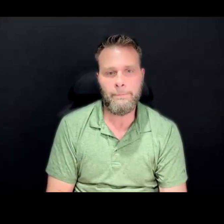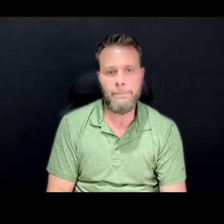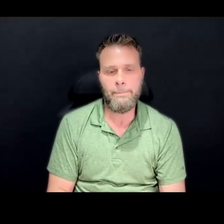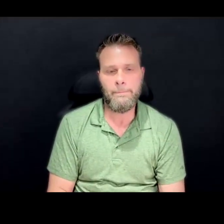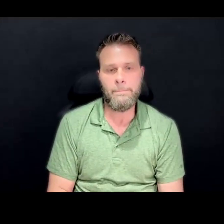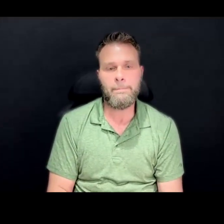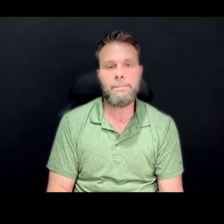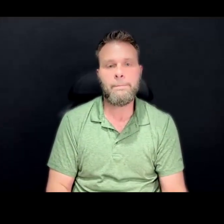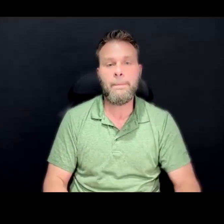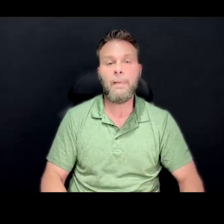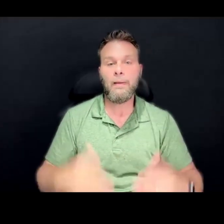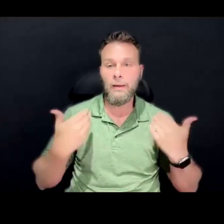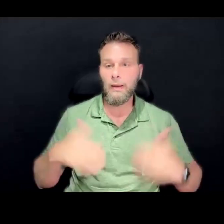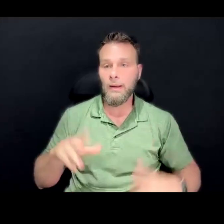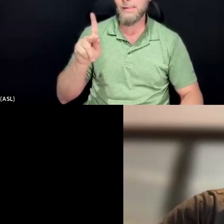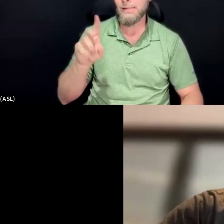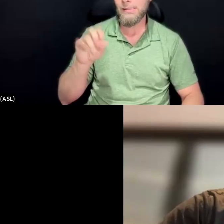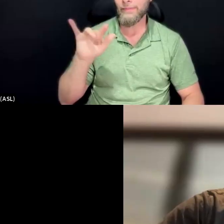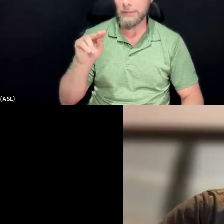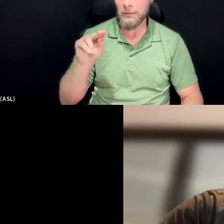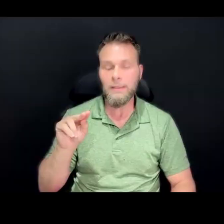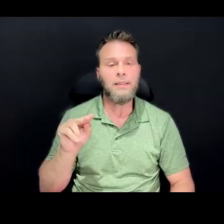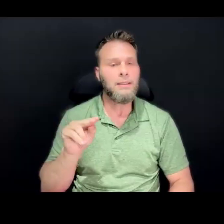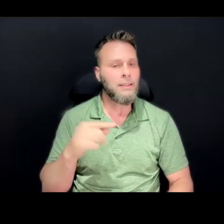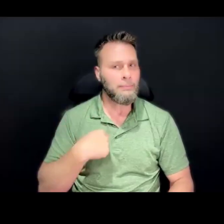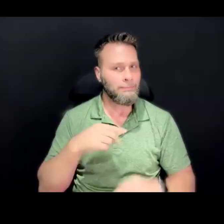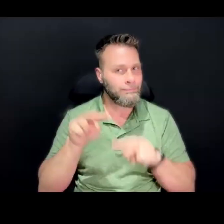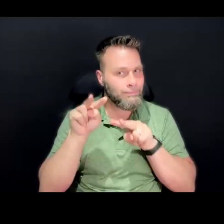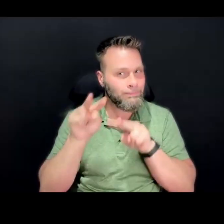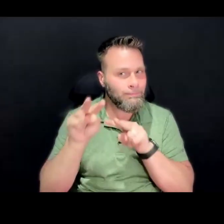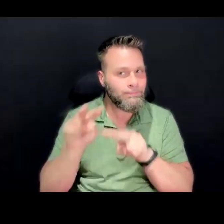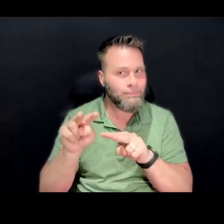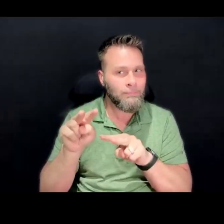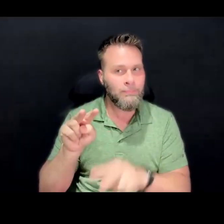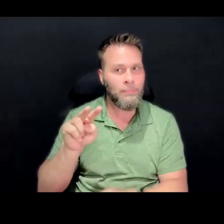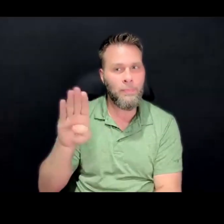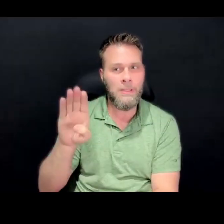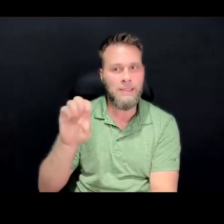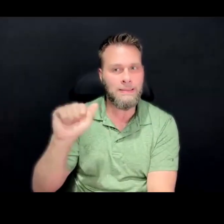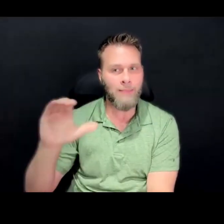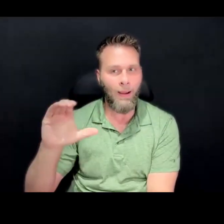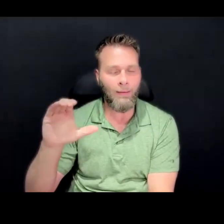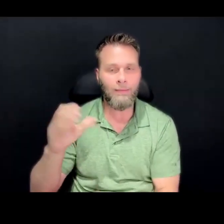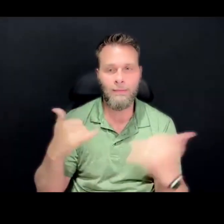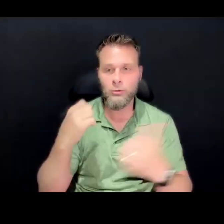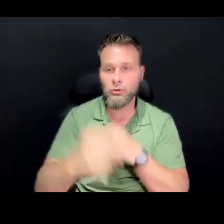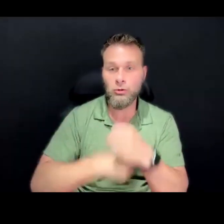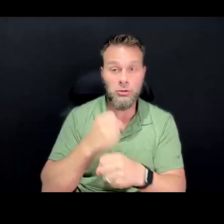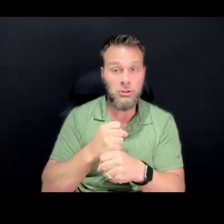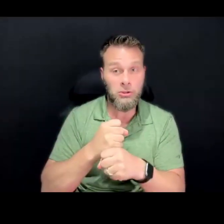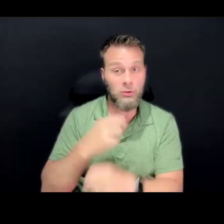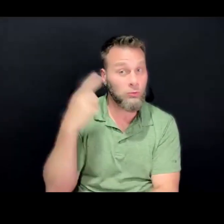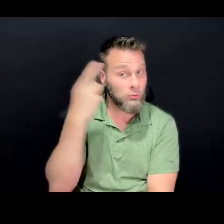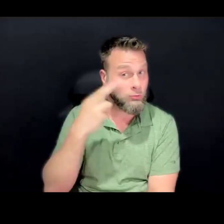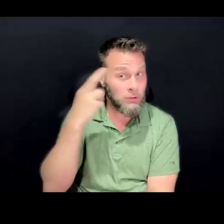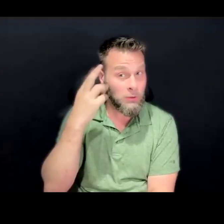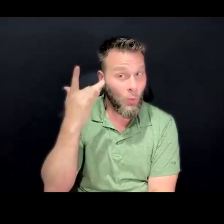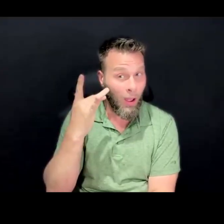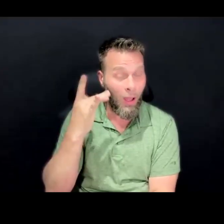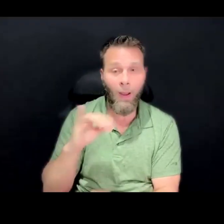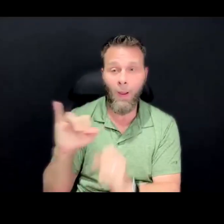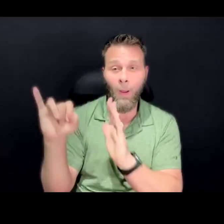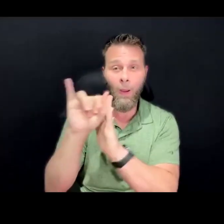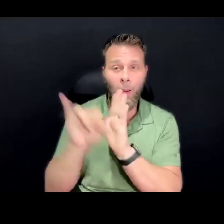Hello, this is Kevin speaking. I'm looking forward to this BPsych this school year for the reason of identifying